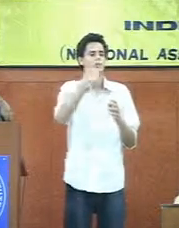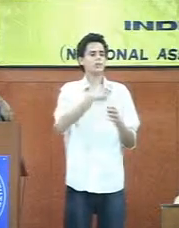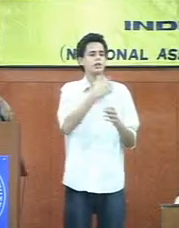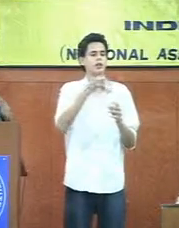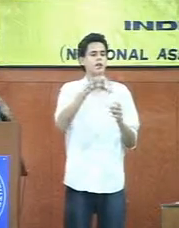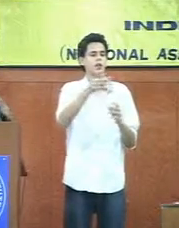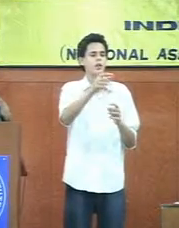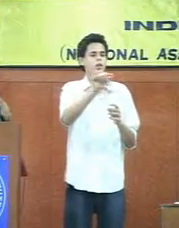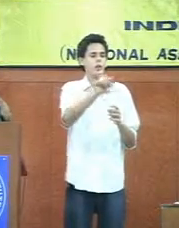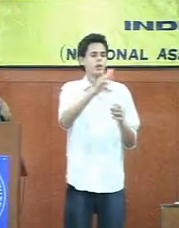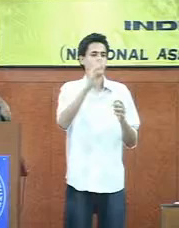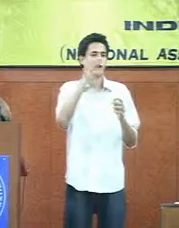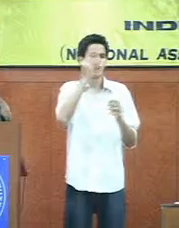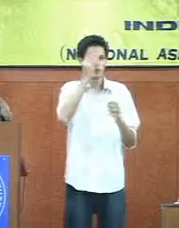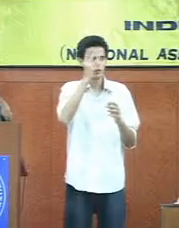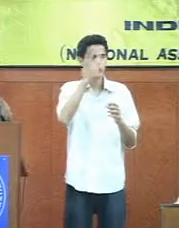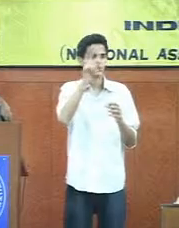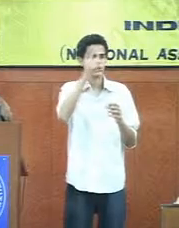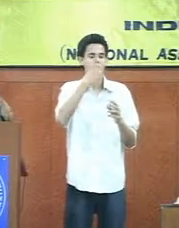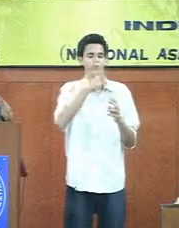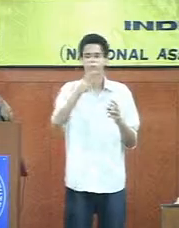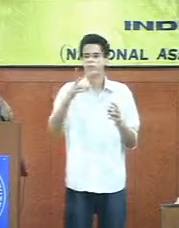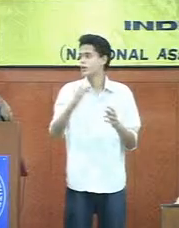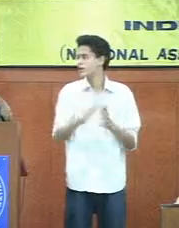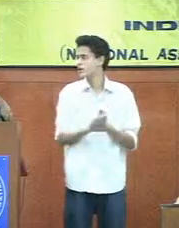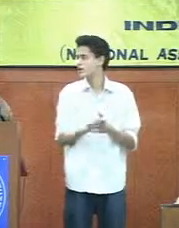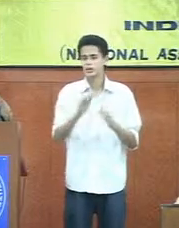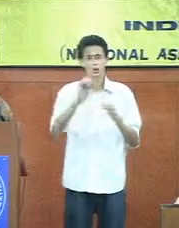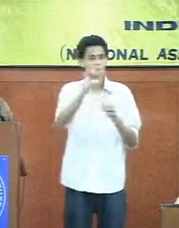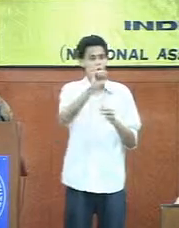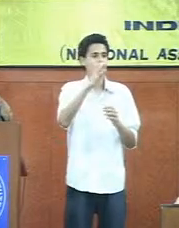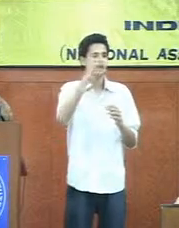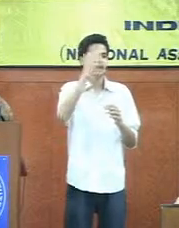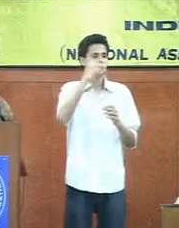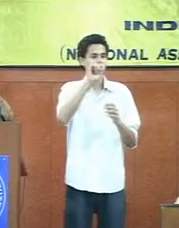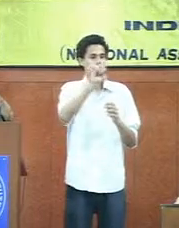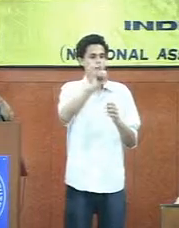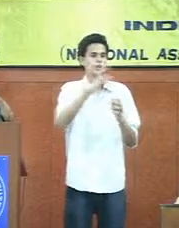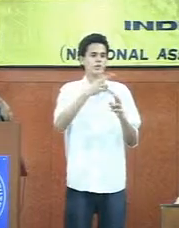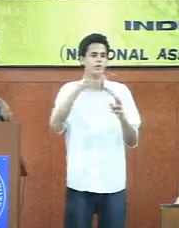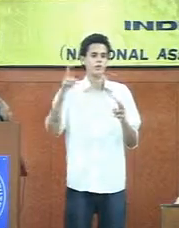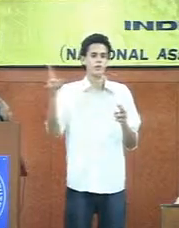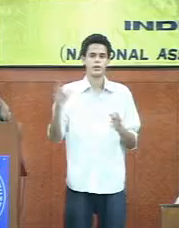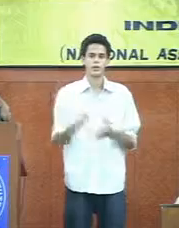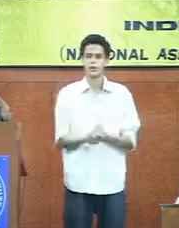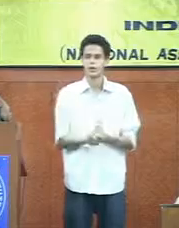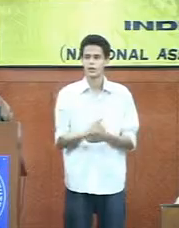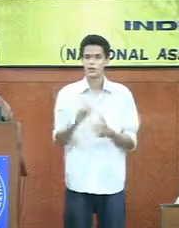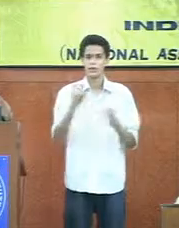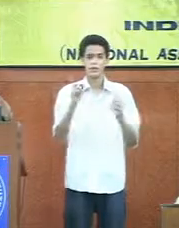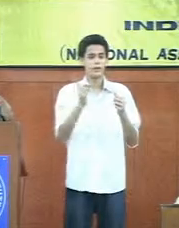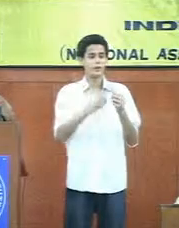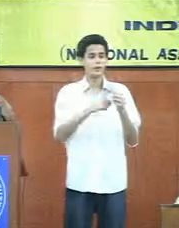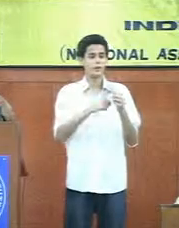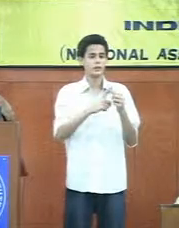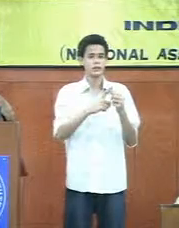belong, because there is a segregation based on your religion. I'm going to take up